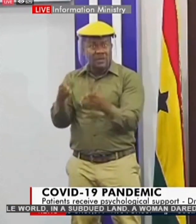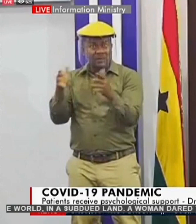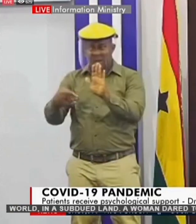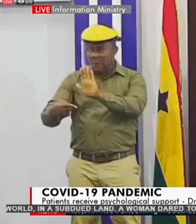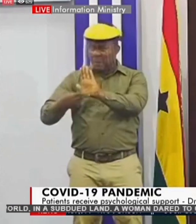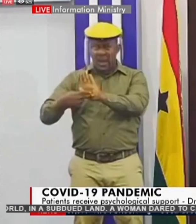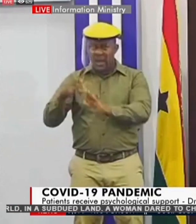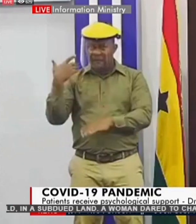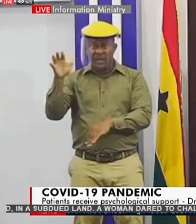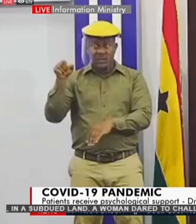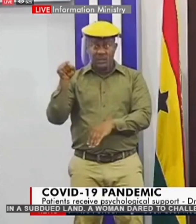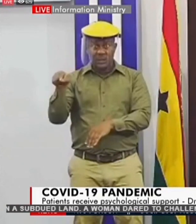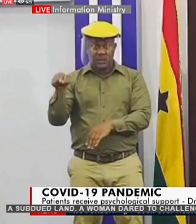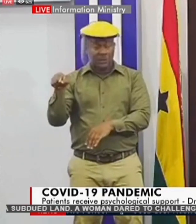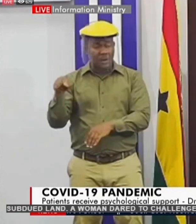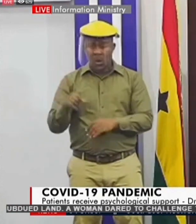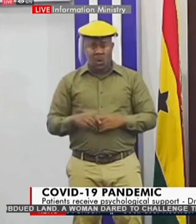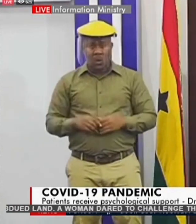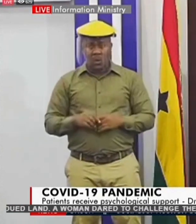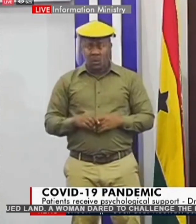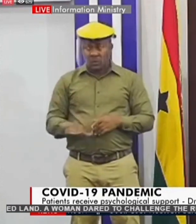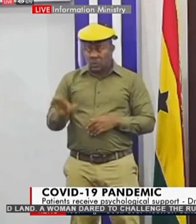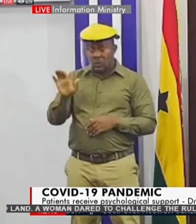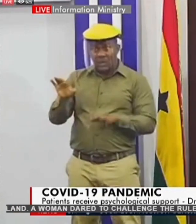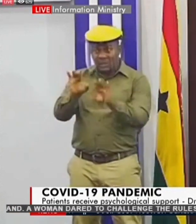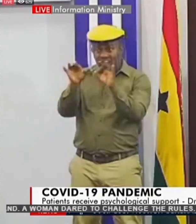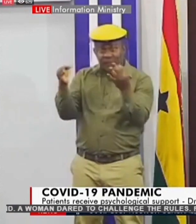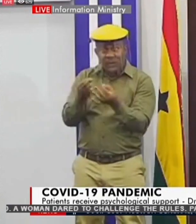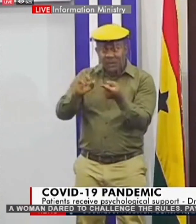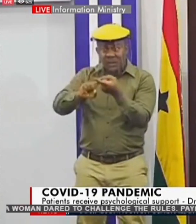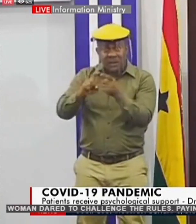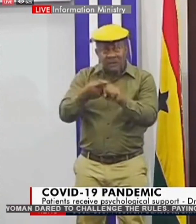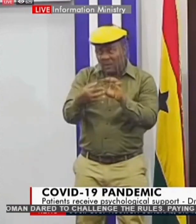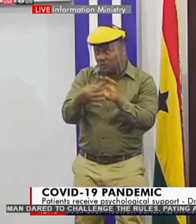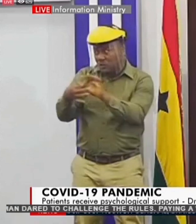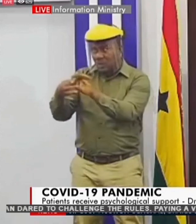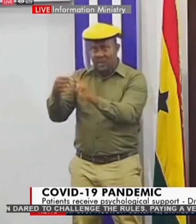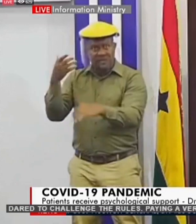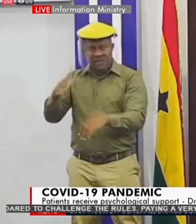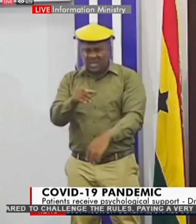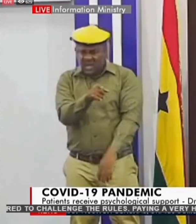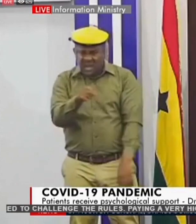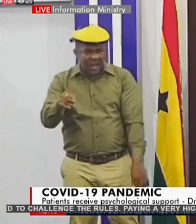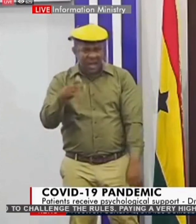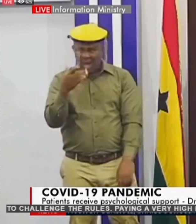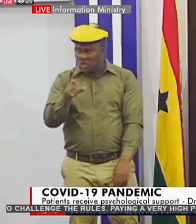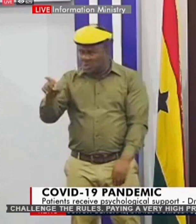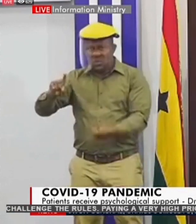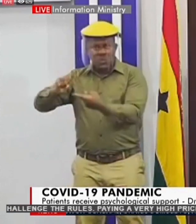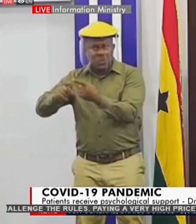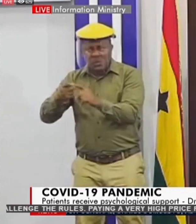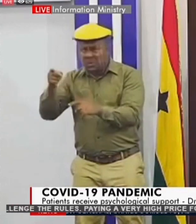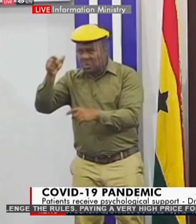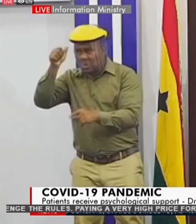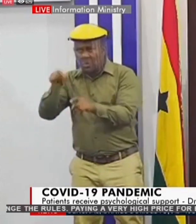has tested positive or who is under quarantine, but other people around him, family members, friends,